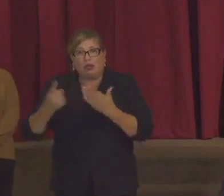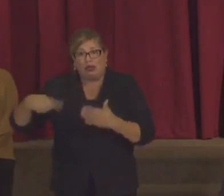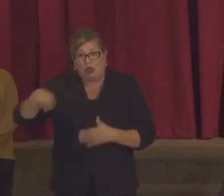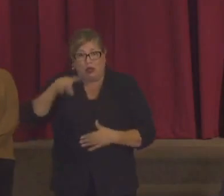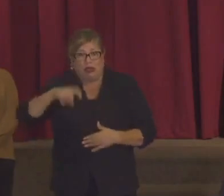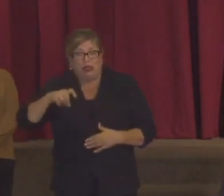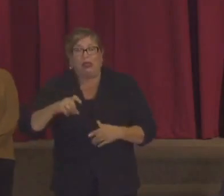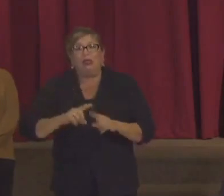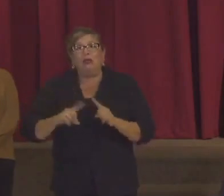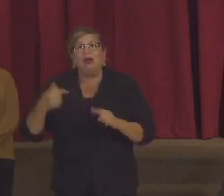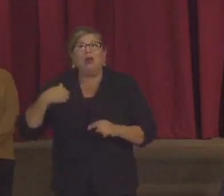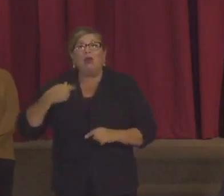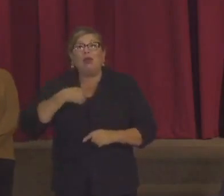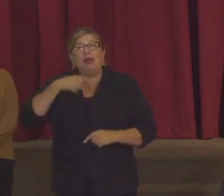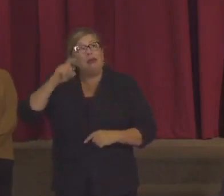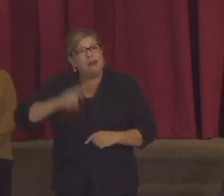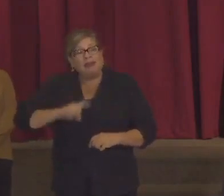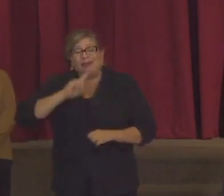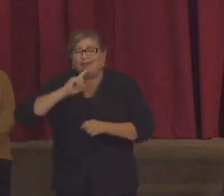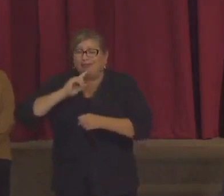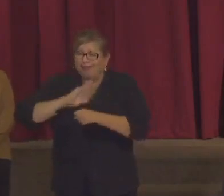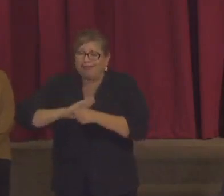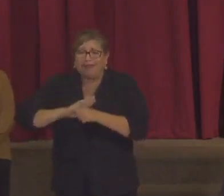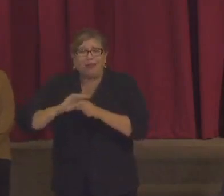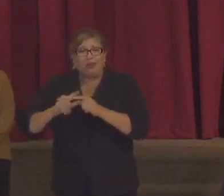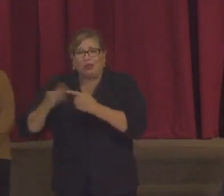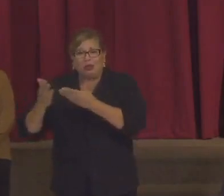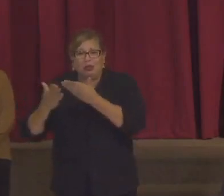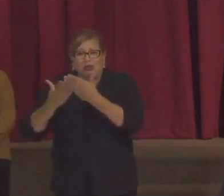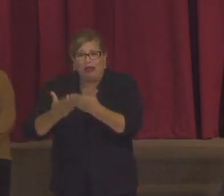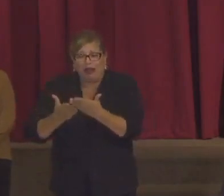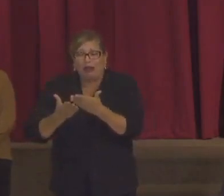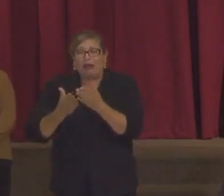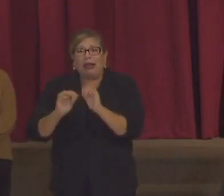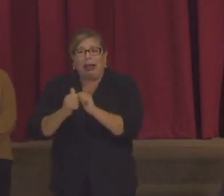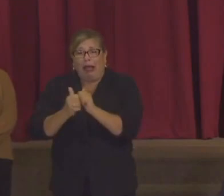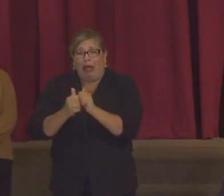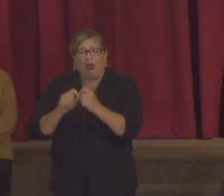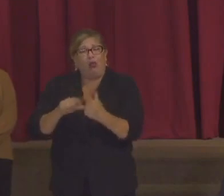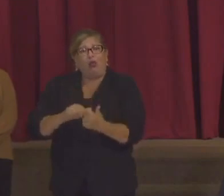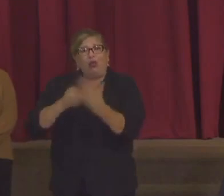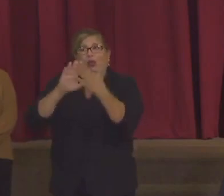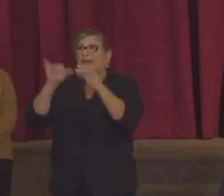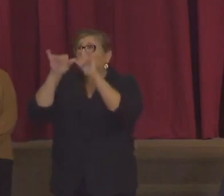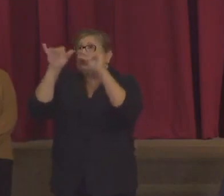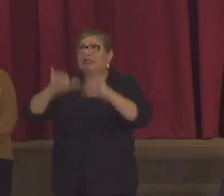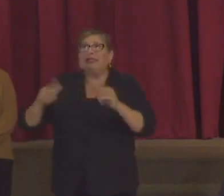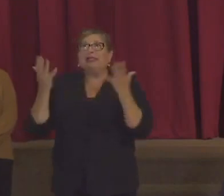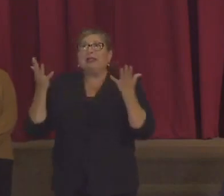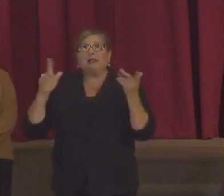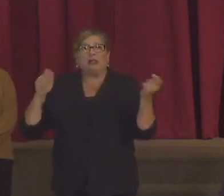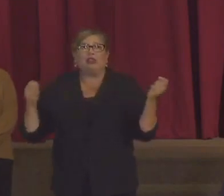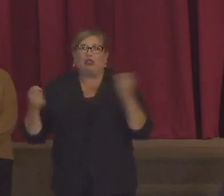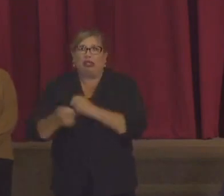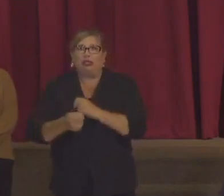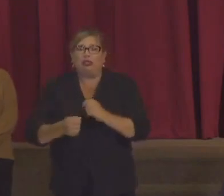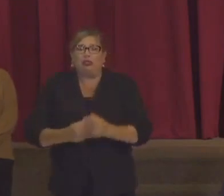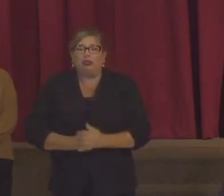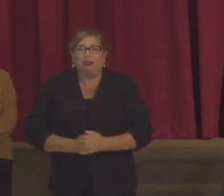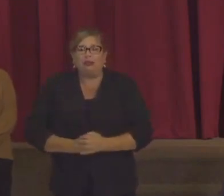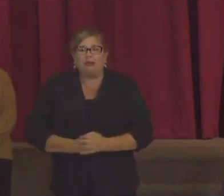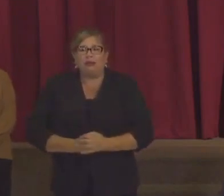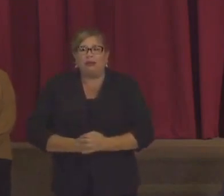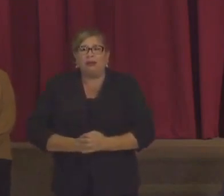we must resolve to provide those resources to address these systemic problems at the same time. You've